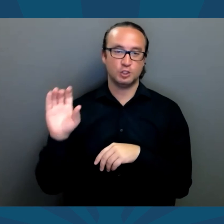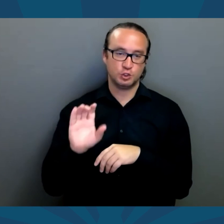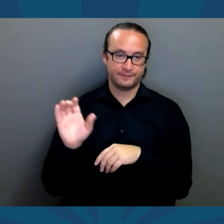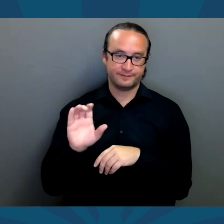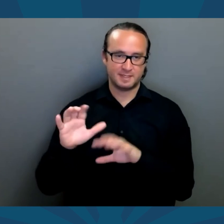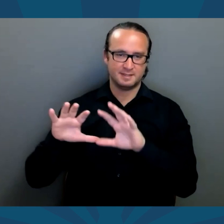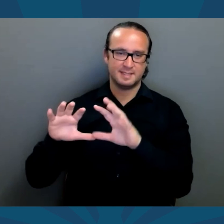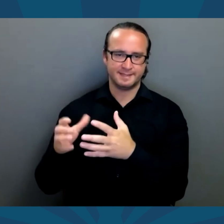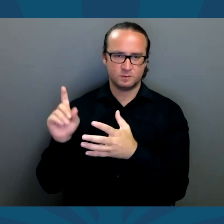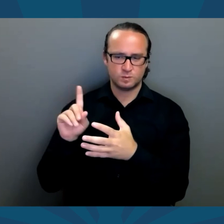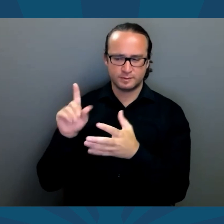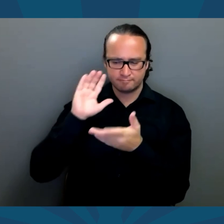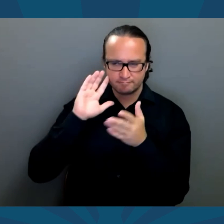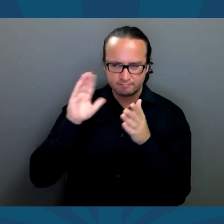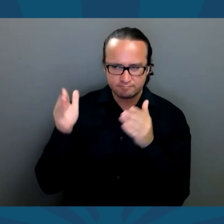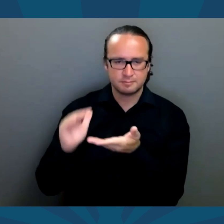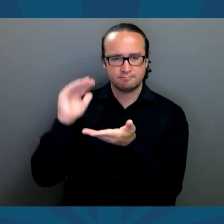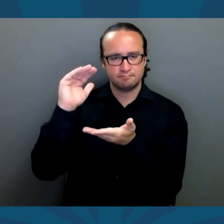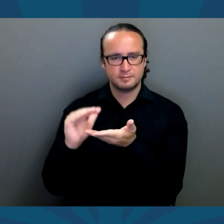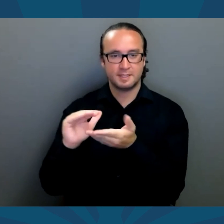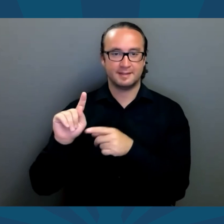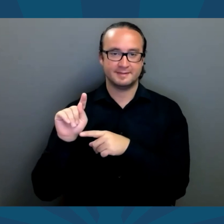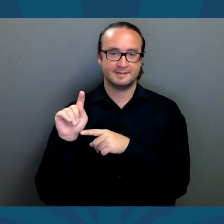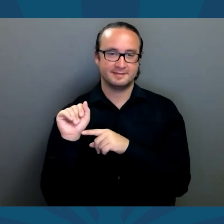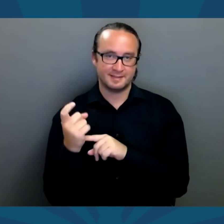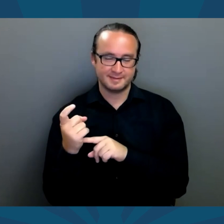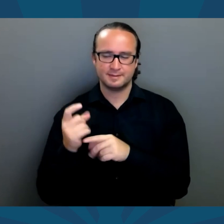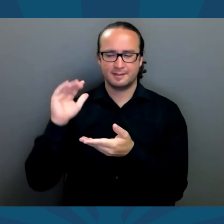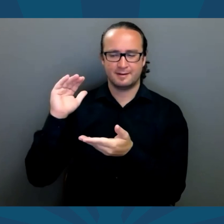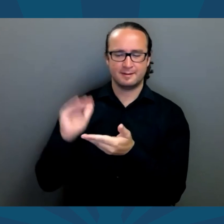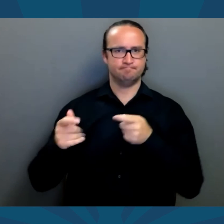a conservative entity focused on lowering taxes,